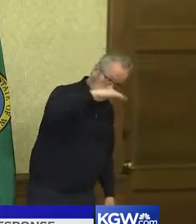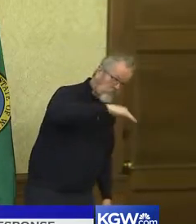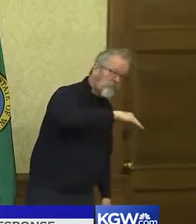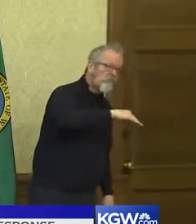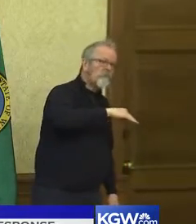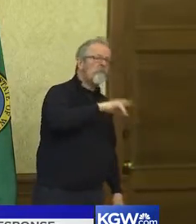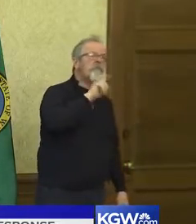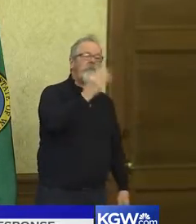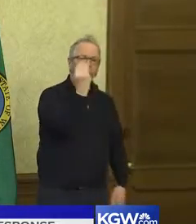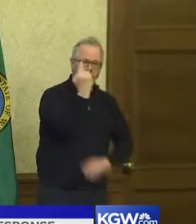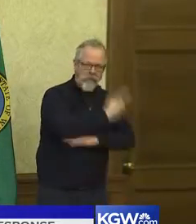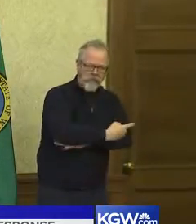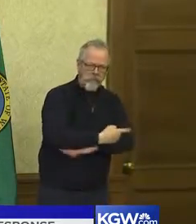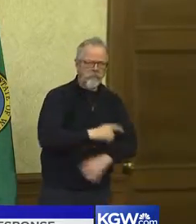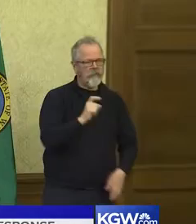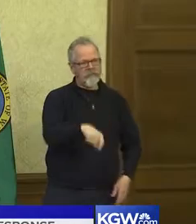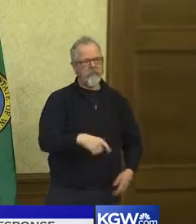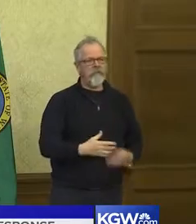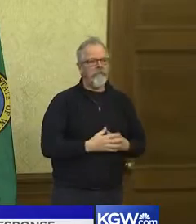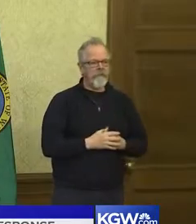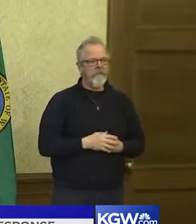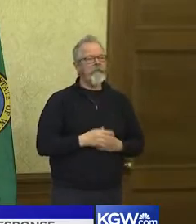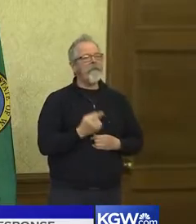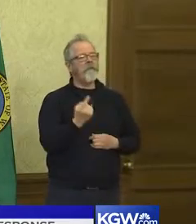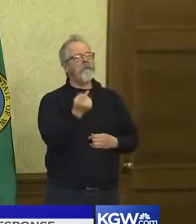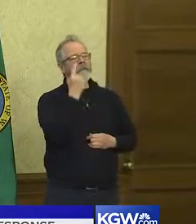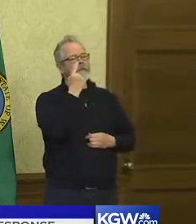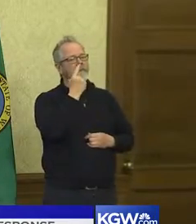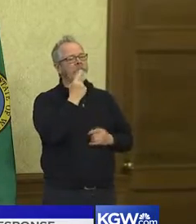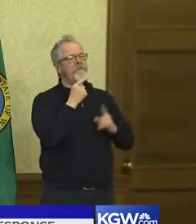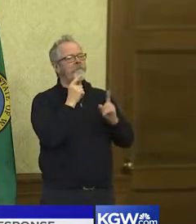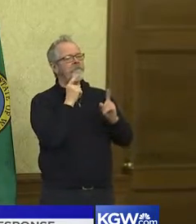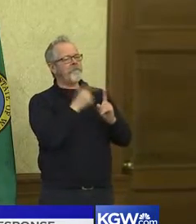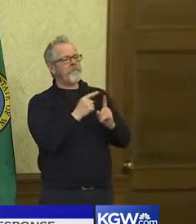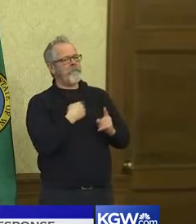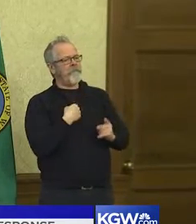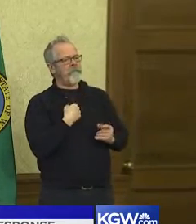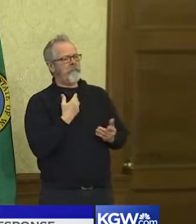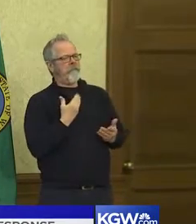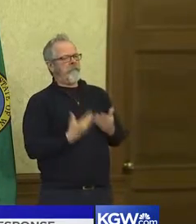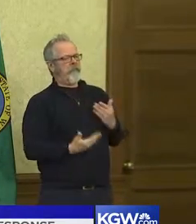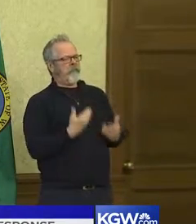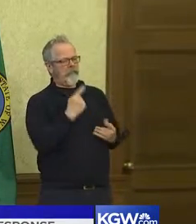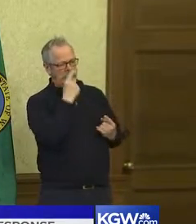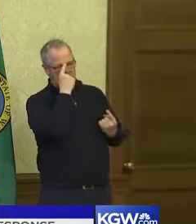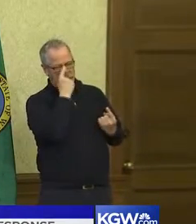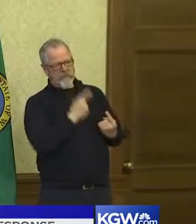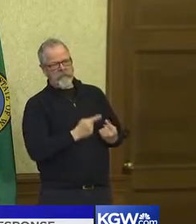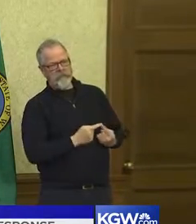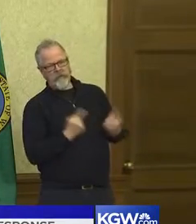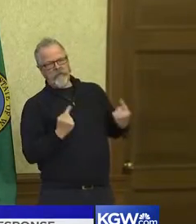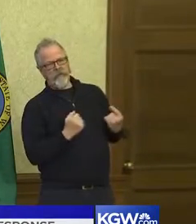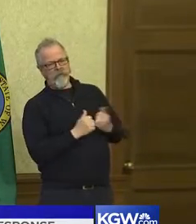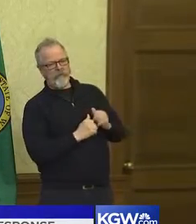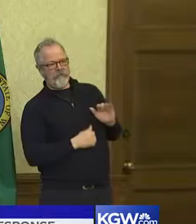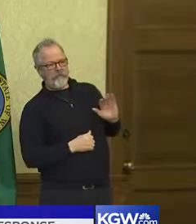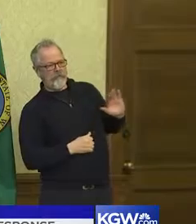knowledge at the moment, and that is that when we have looked at our graphs that pertain to the state of